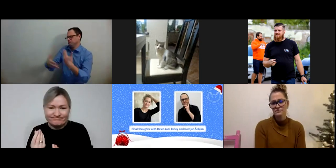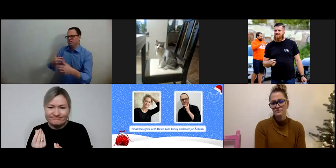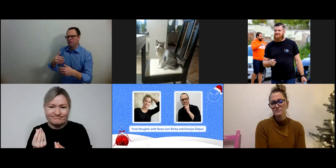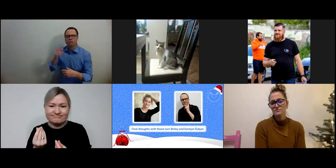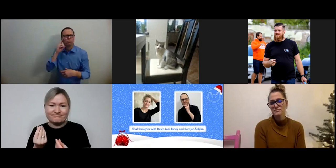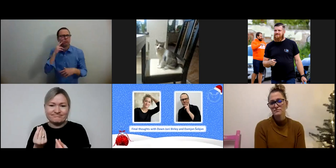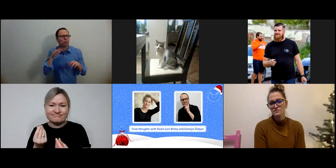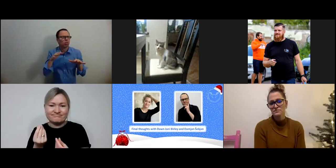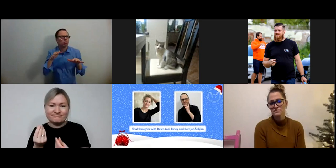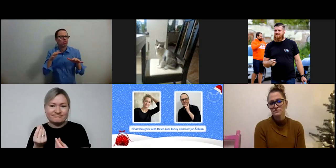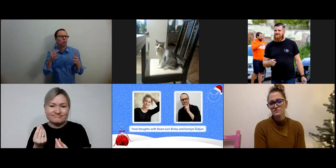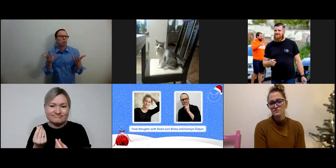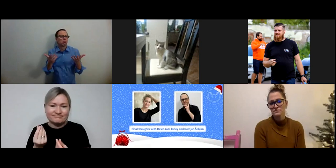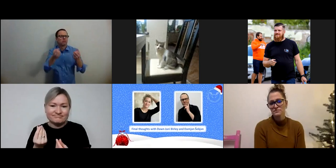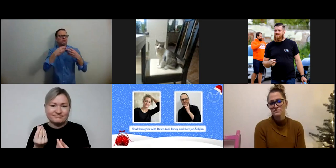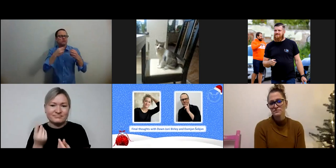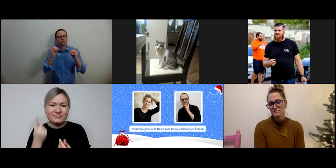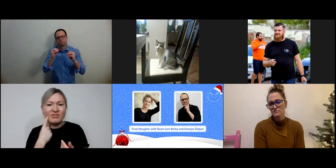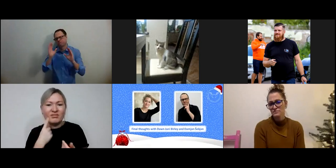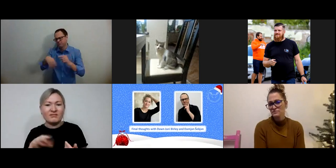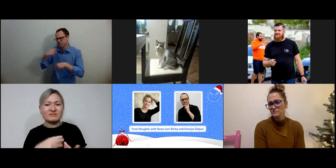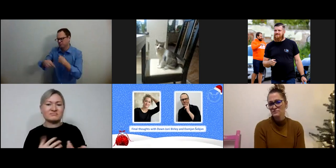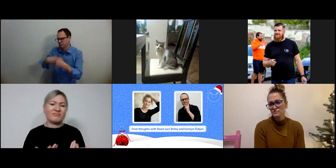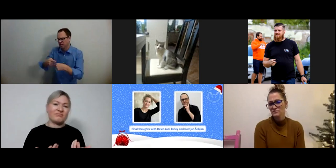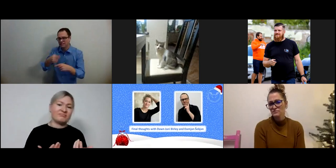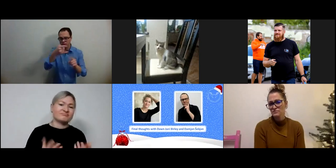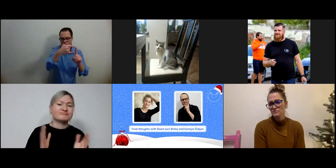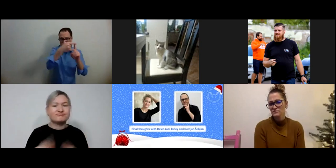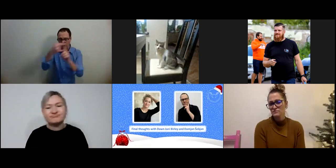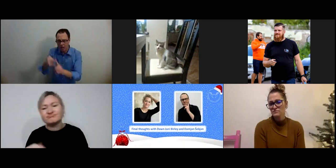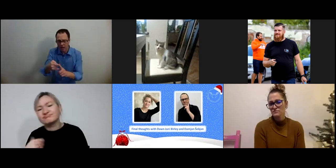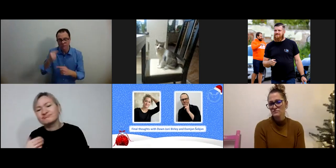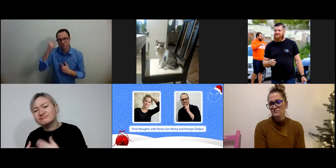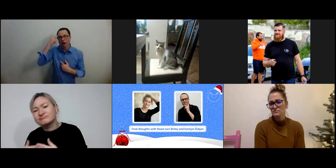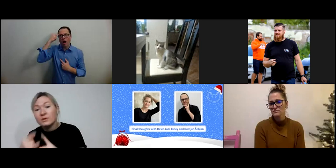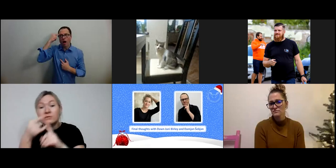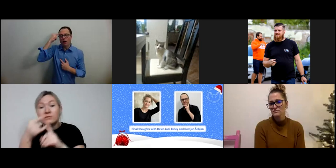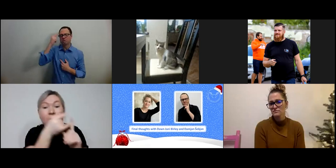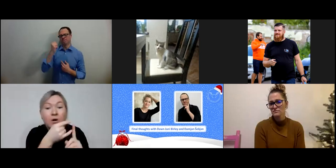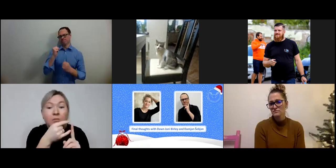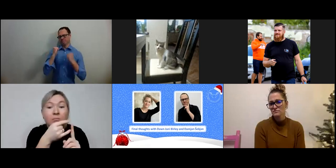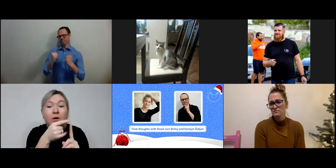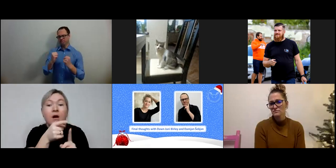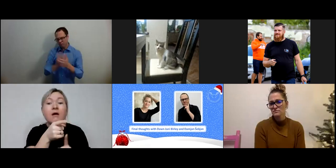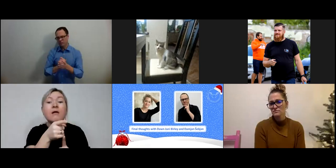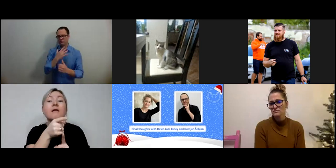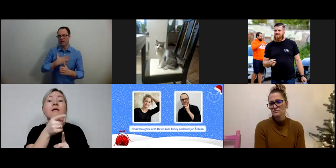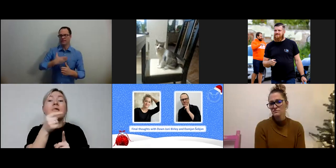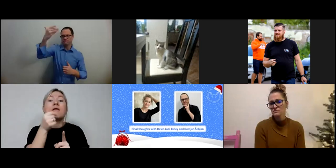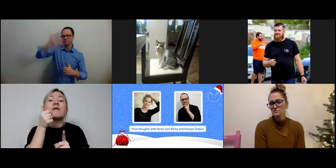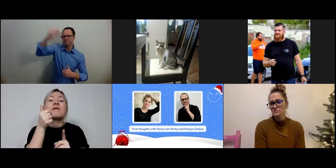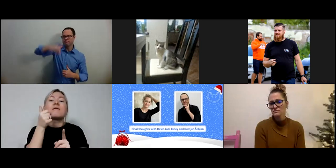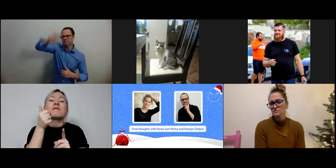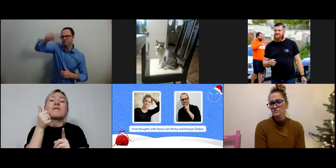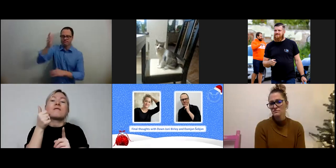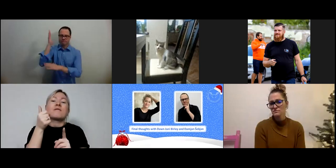And again, people who could afford to travel were part of these events. But now, thanks to